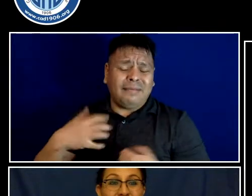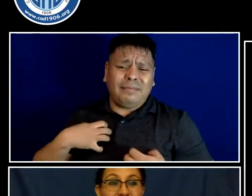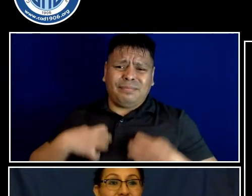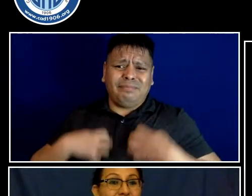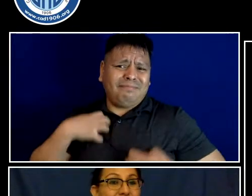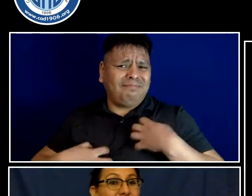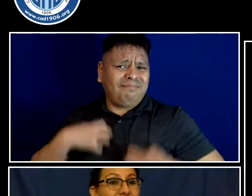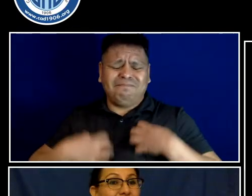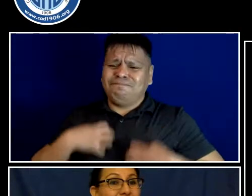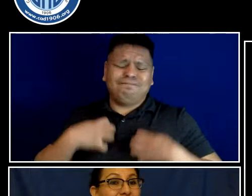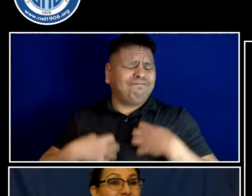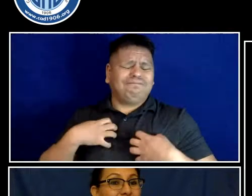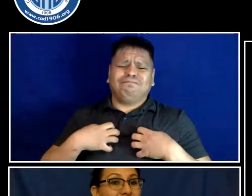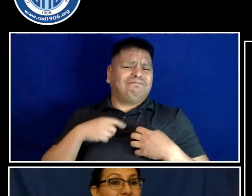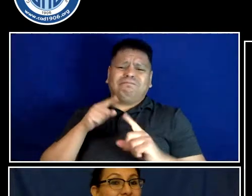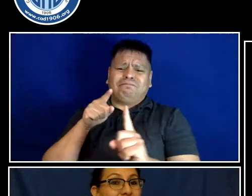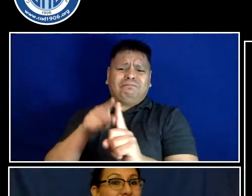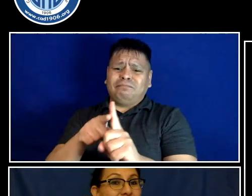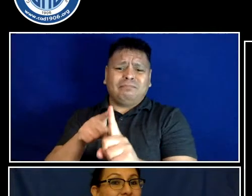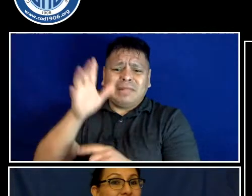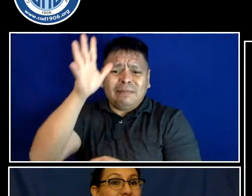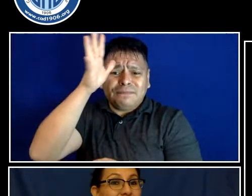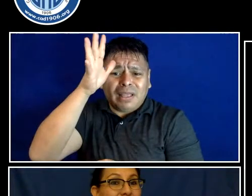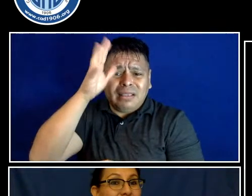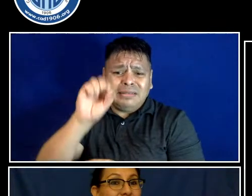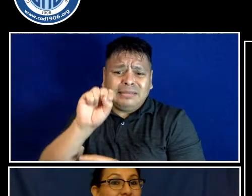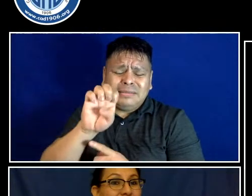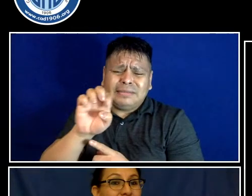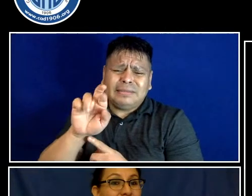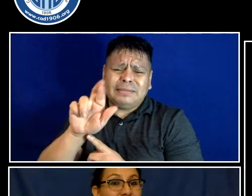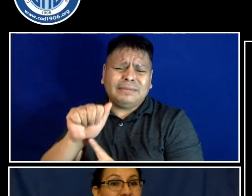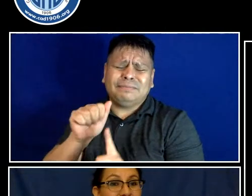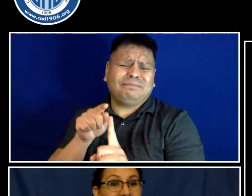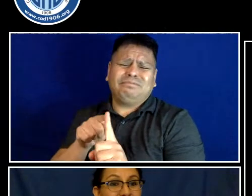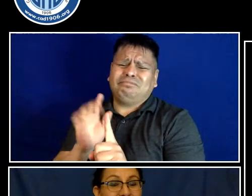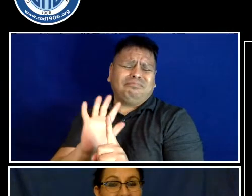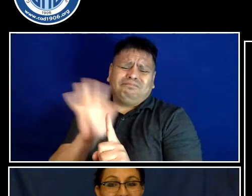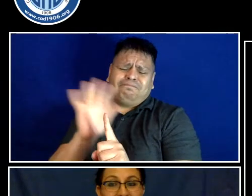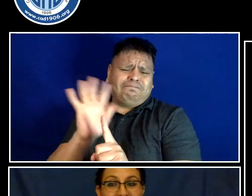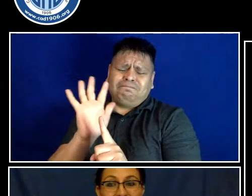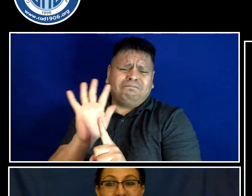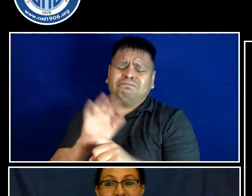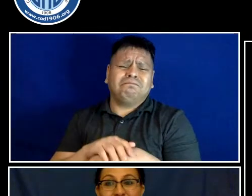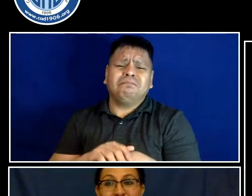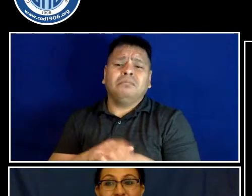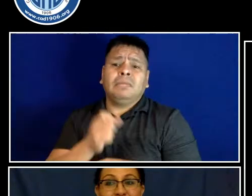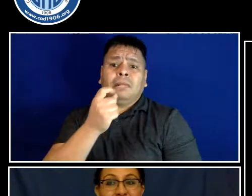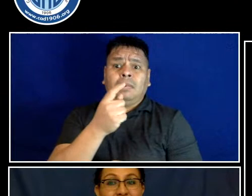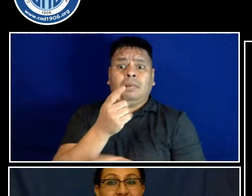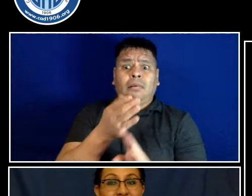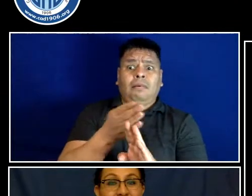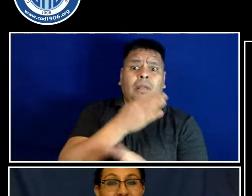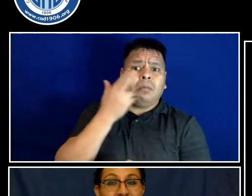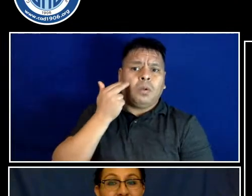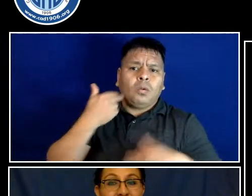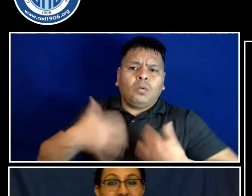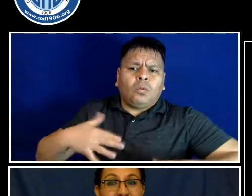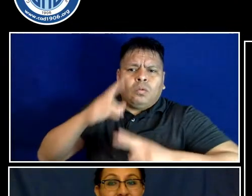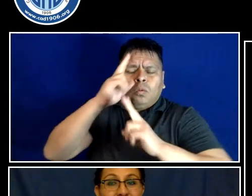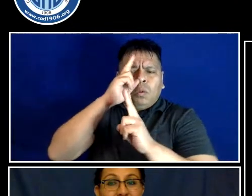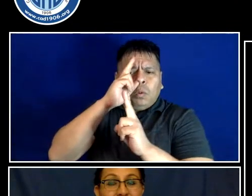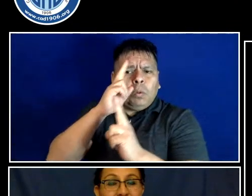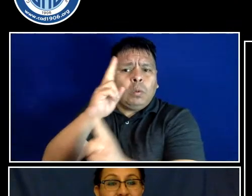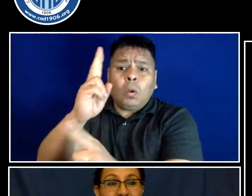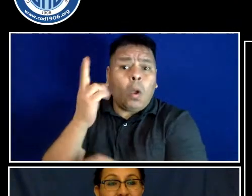way. And what happened is, again, unease appeared in the Latin people